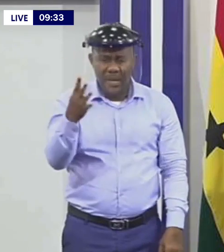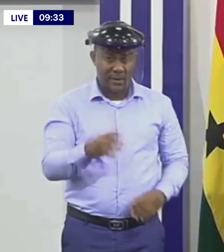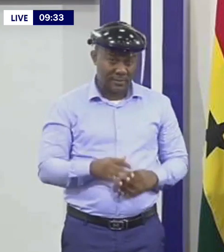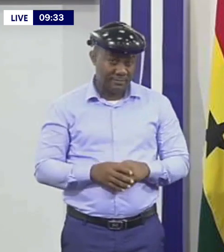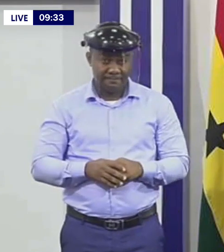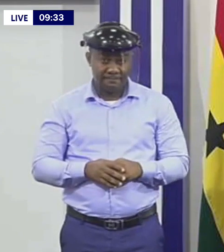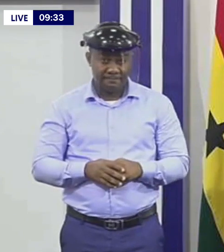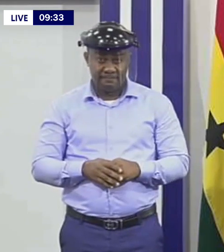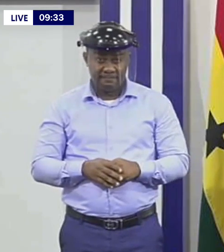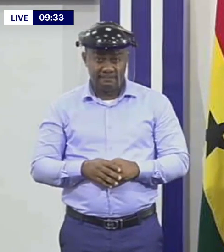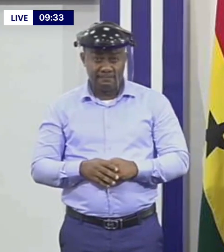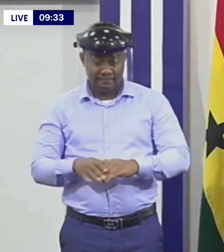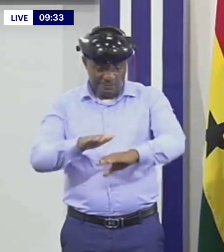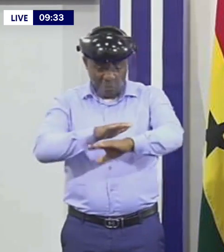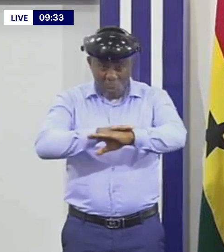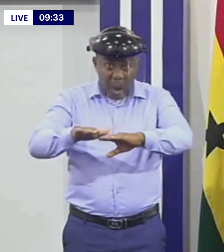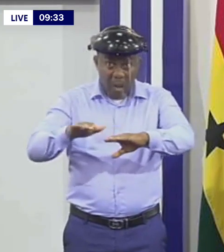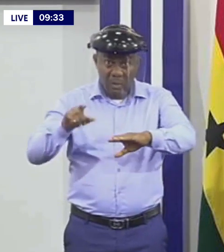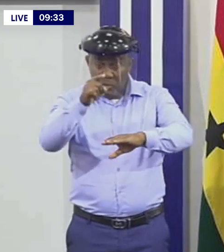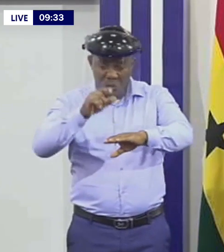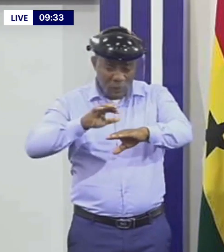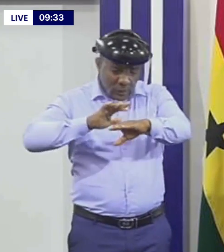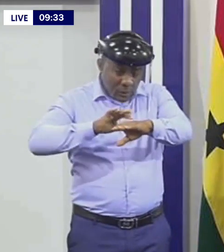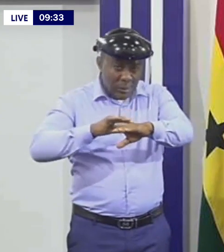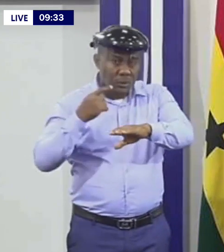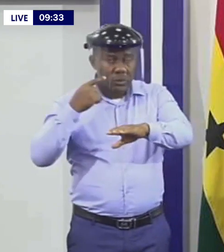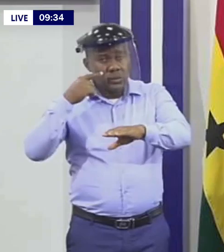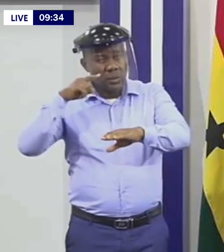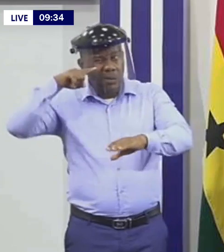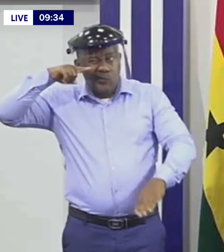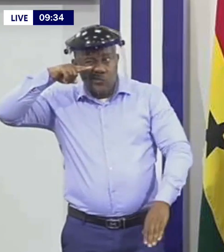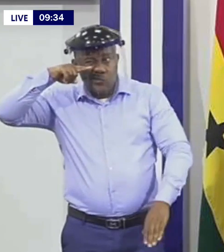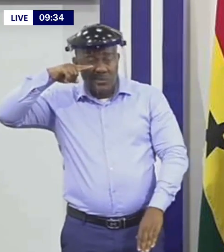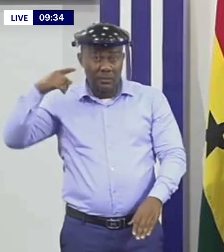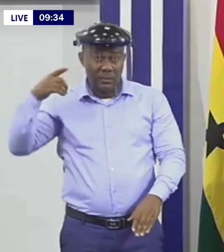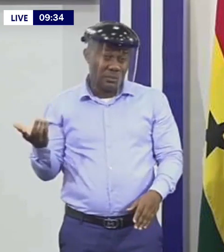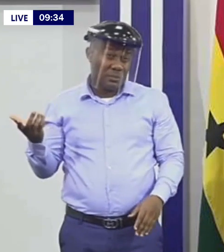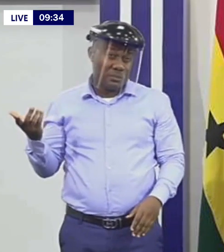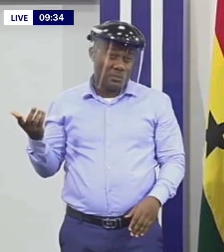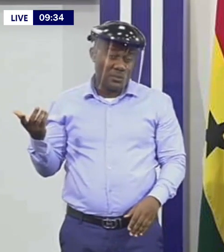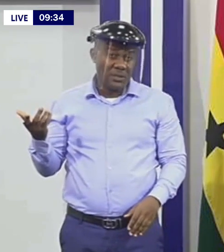touch surfaces, how frequently you rub your eyes, rub your nostrils, put your hand unprotected,